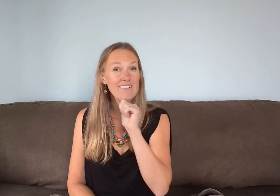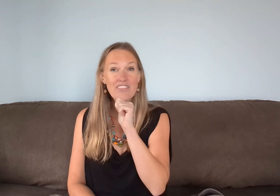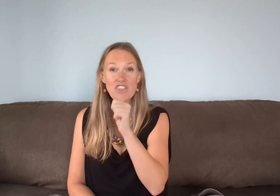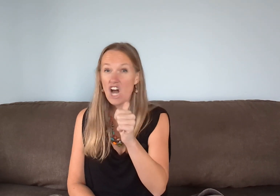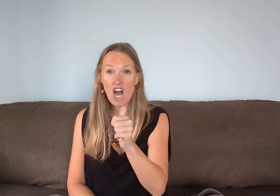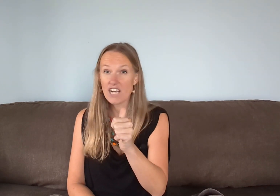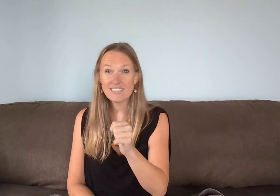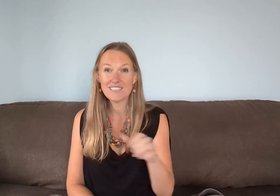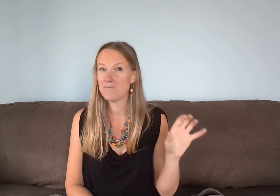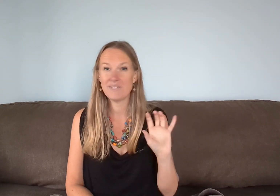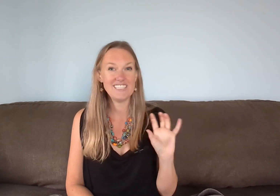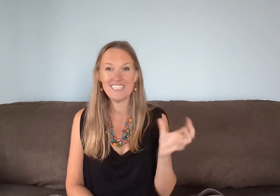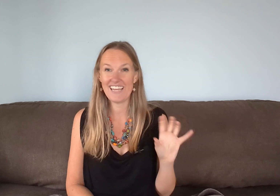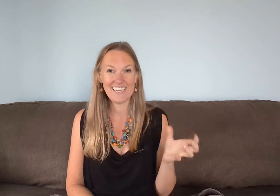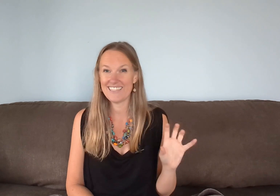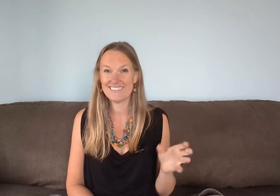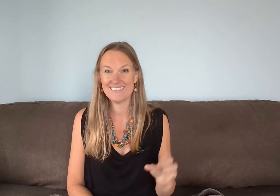will not be shaken.